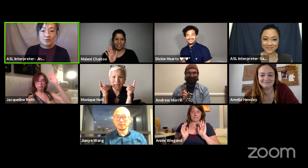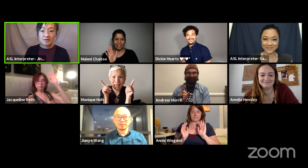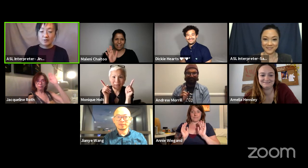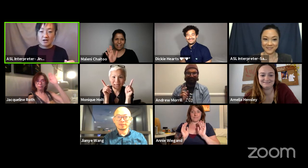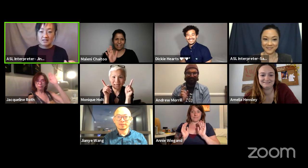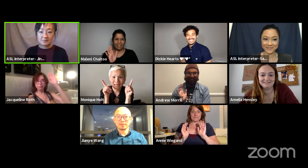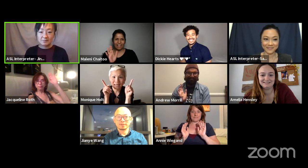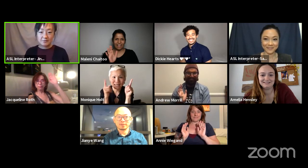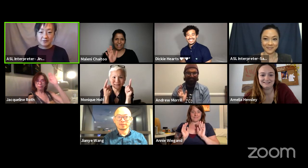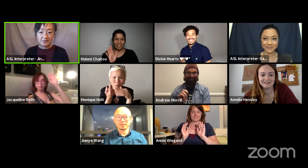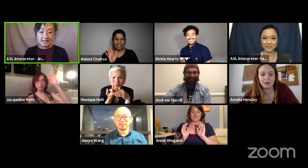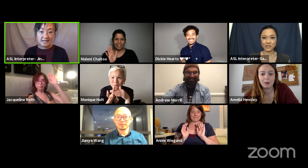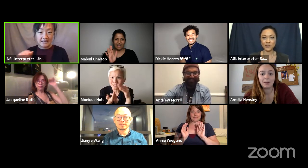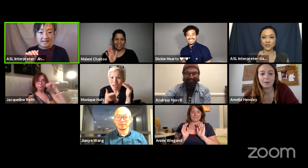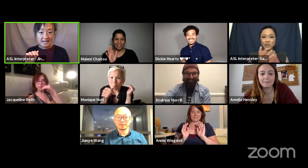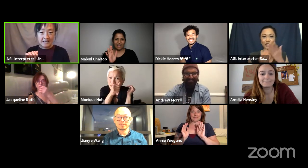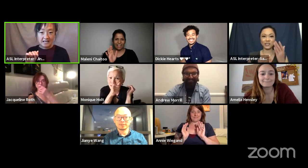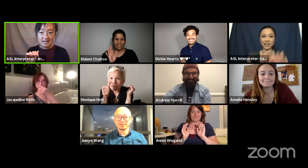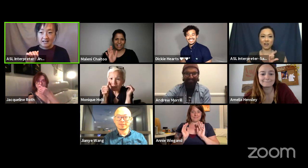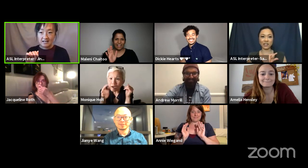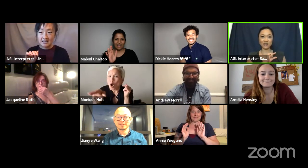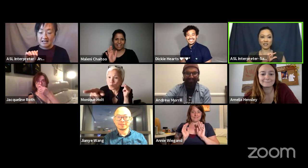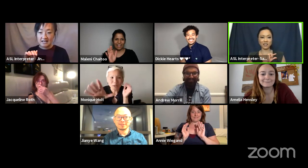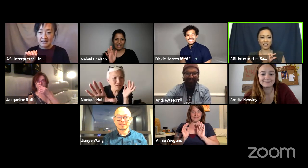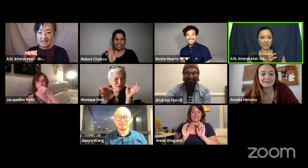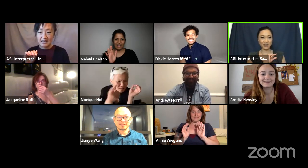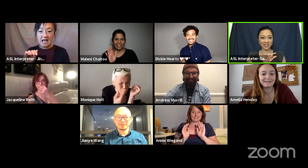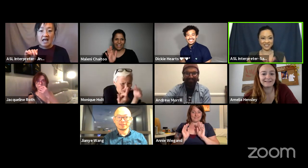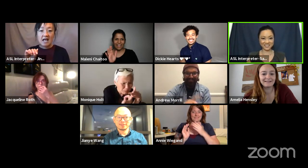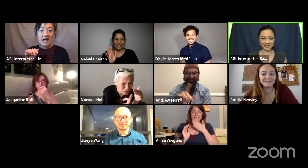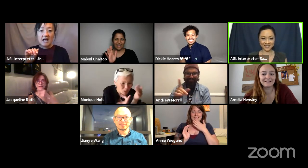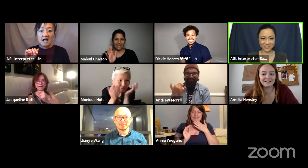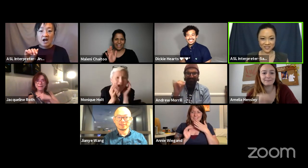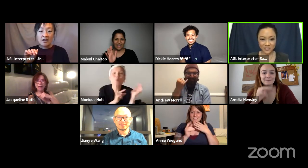We lost some people. We lost Garrett. Okay.